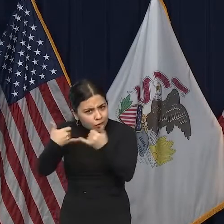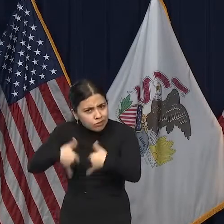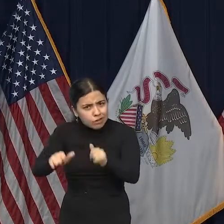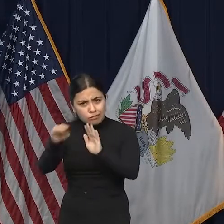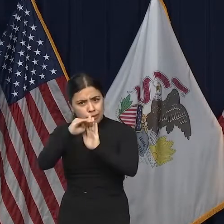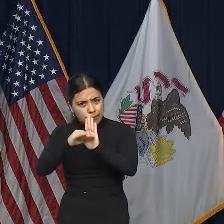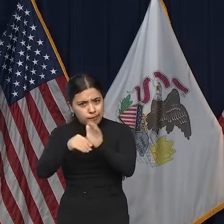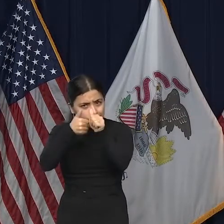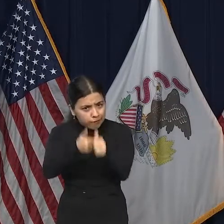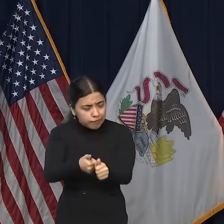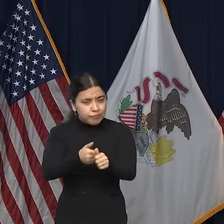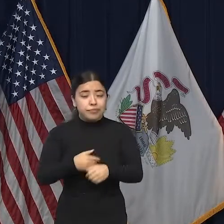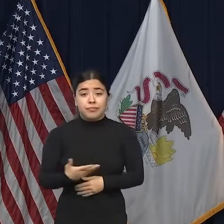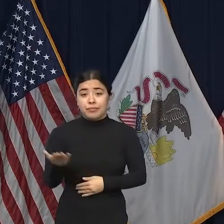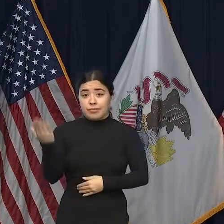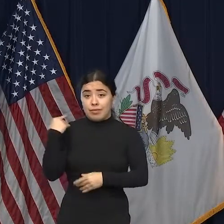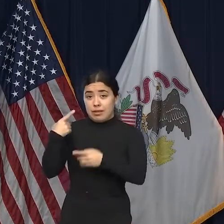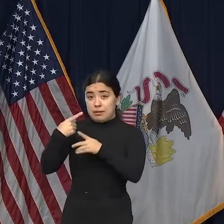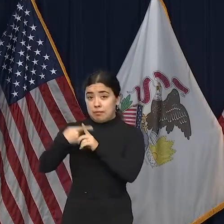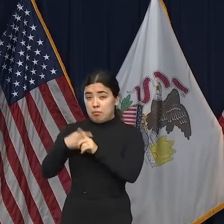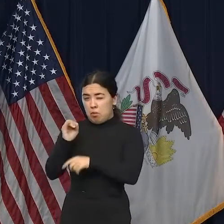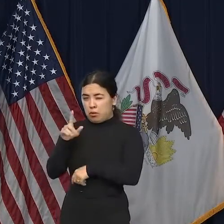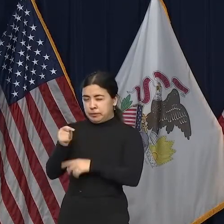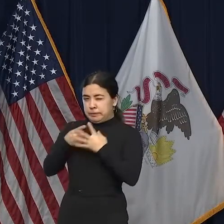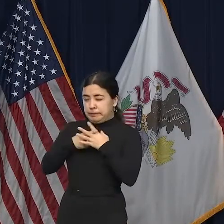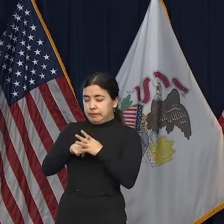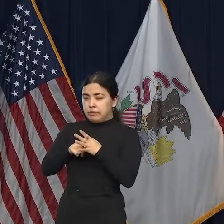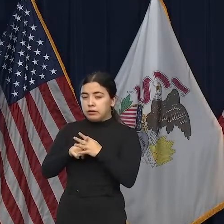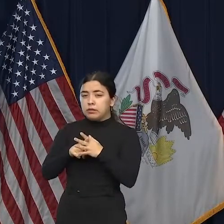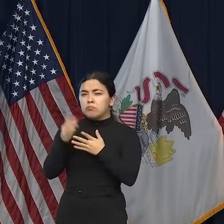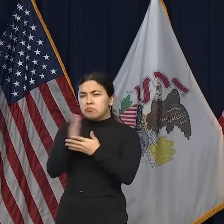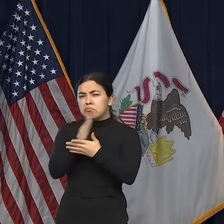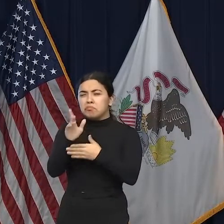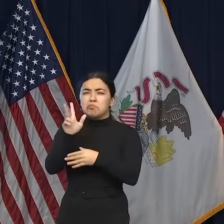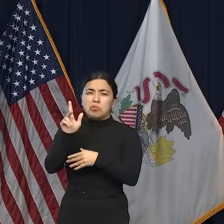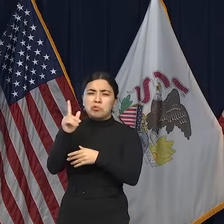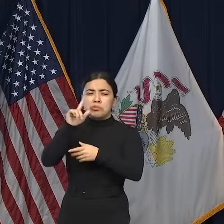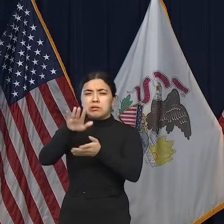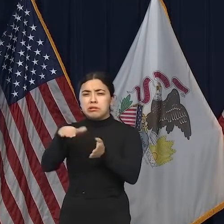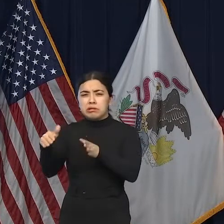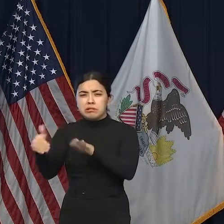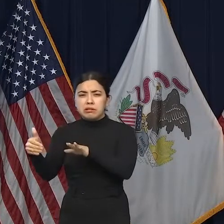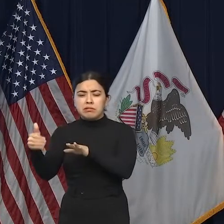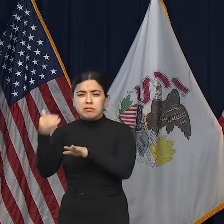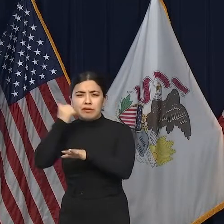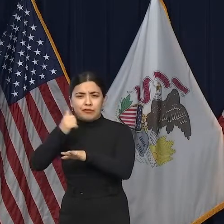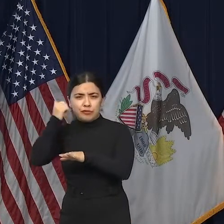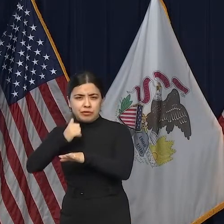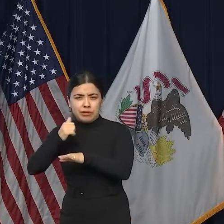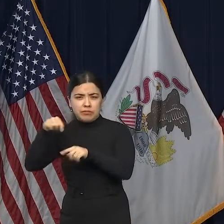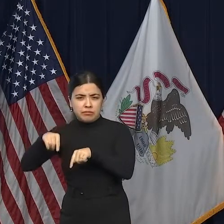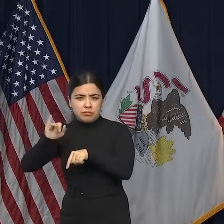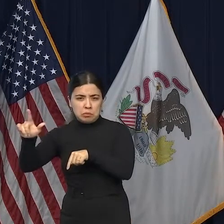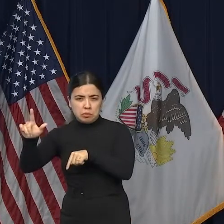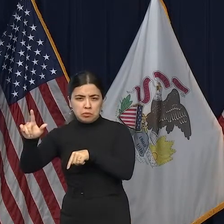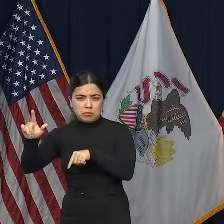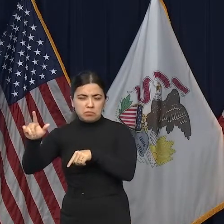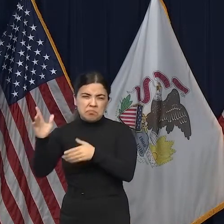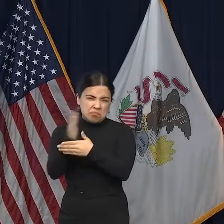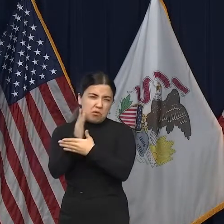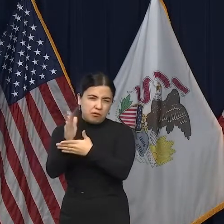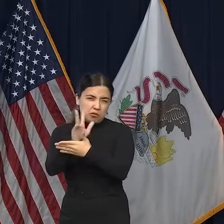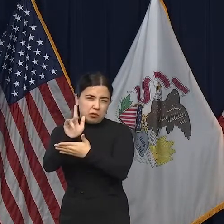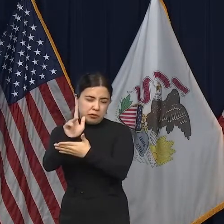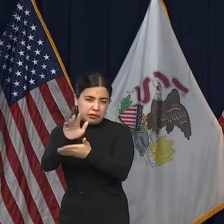last month, we were averaging 23 deaths in Illinois to COVID-19 each day on